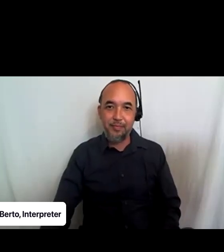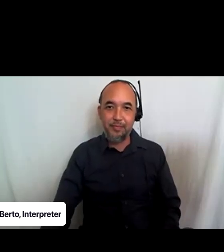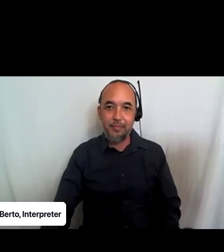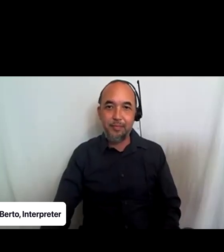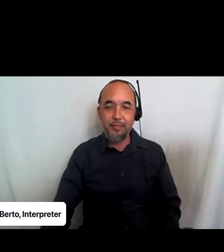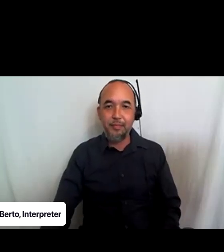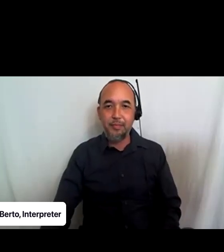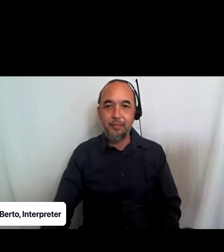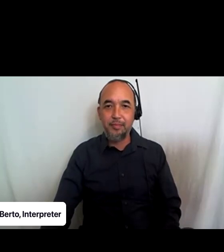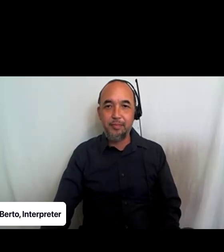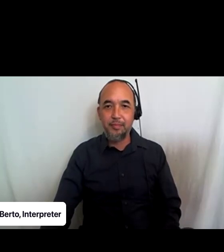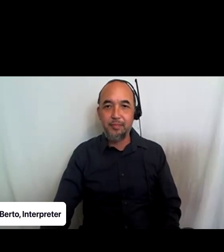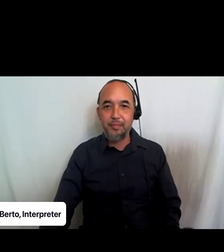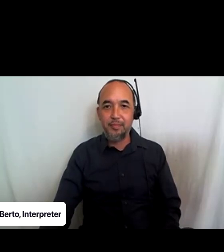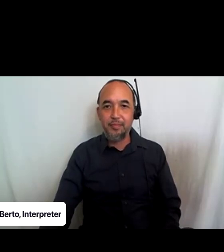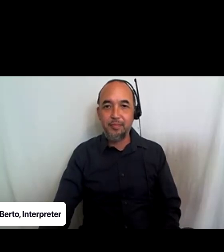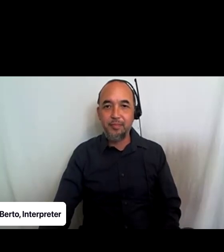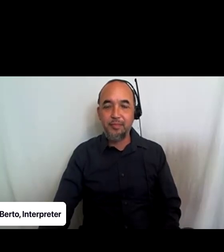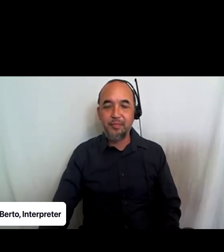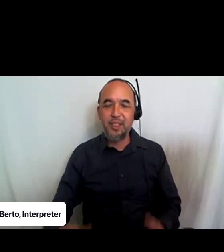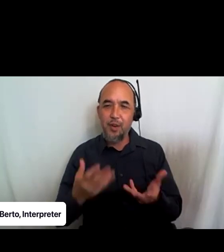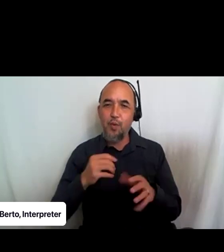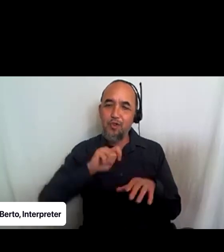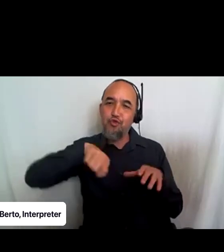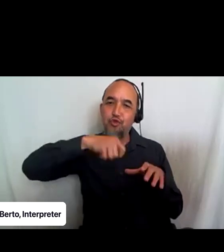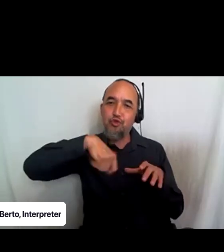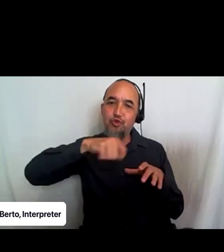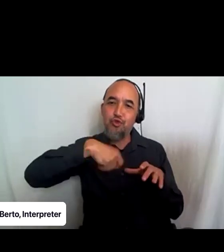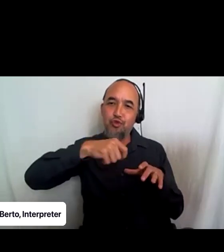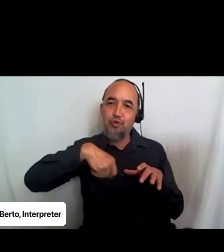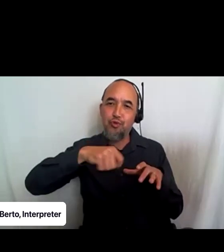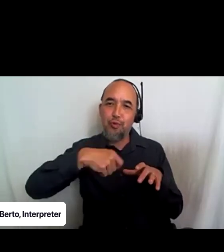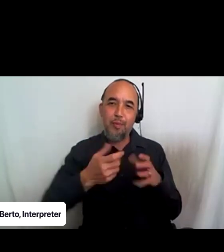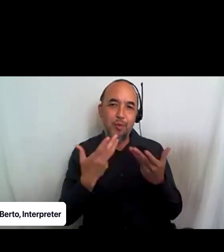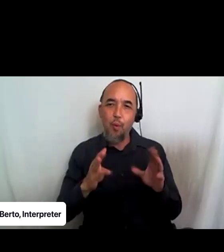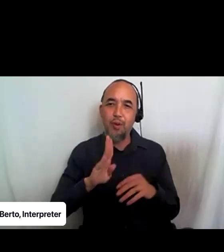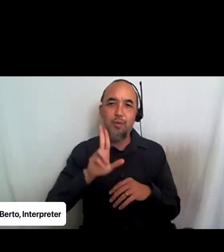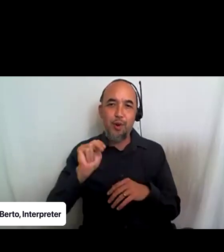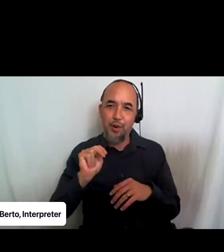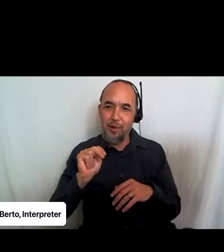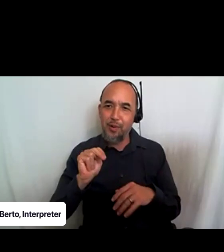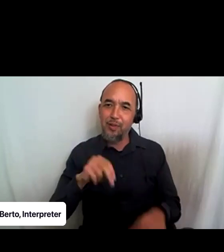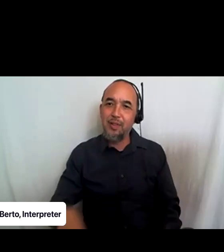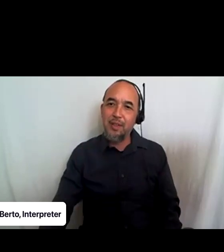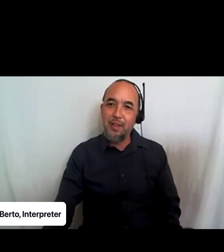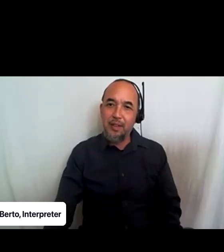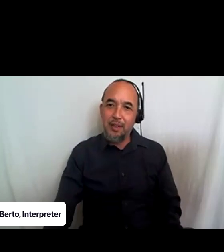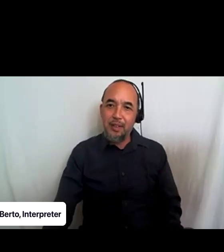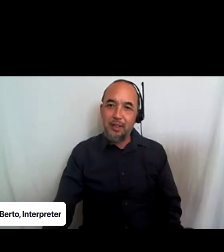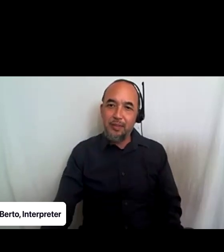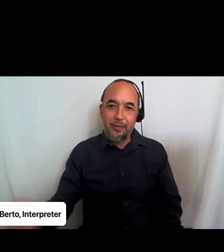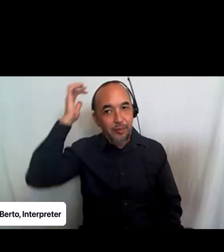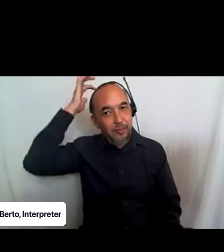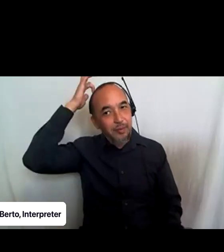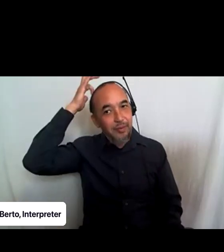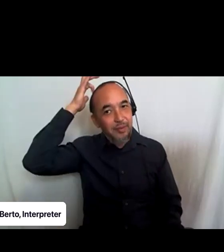And basically what you want to do is kind of stir it all together just so nothing burns. Everything is just coated in the butter, mixes nicely together, and